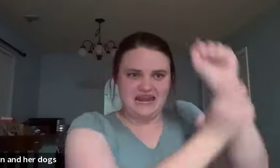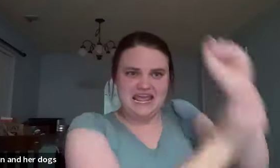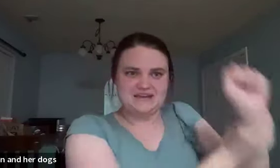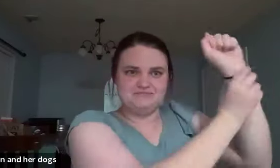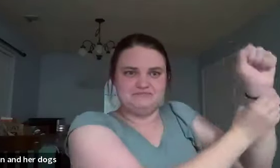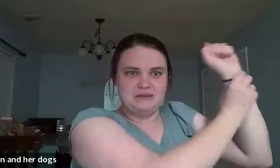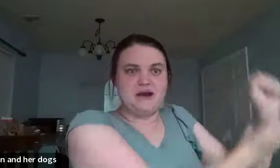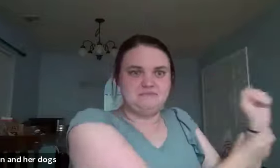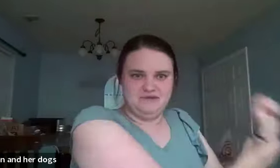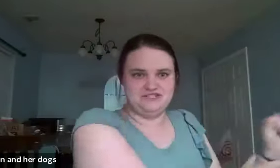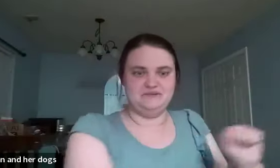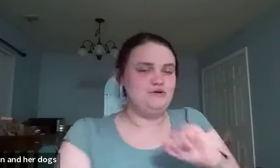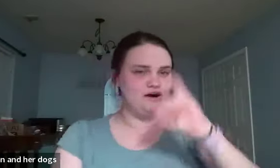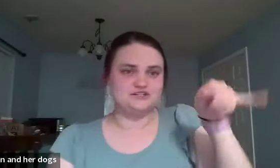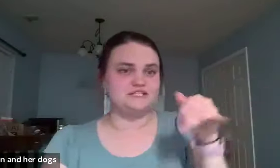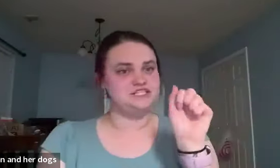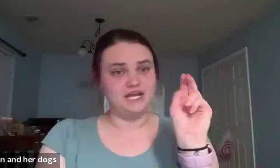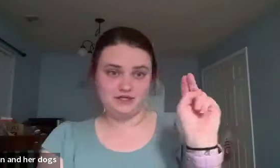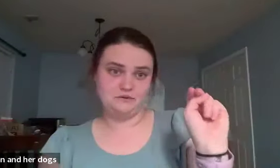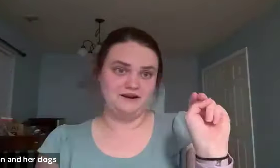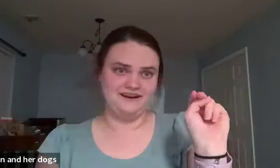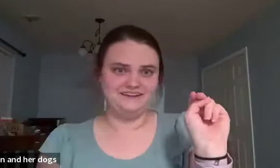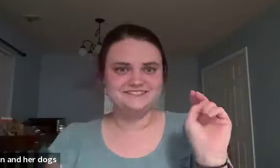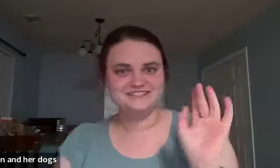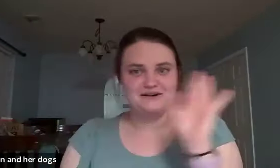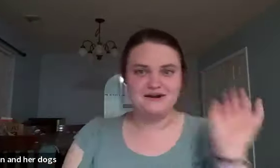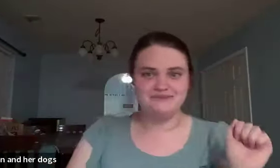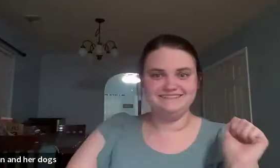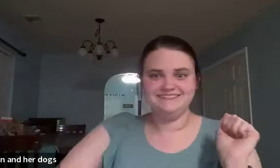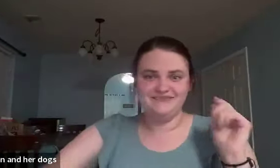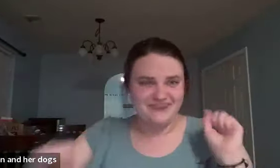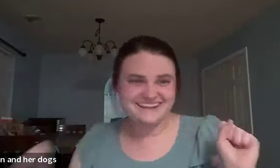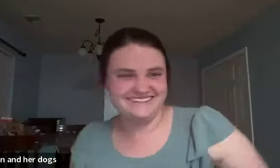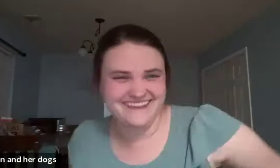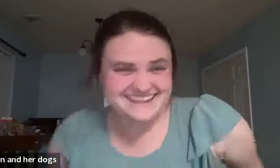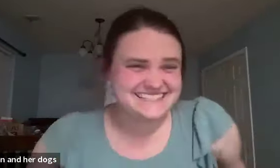that hand like bopping motion, but you all just went January. So, I mean, work it, you guys.